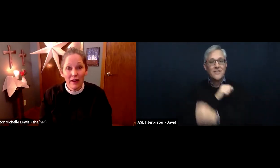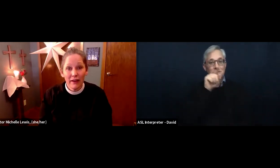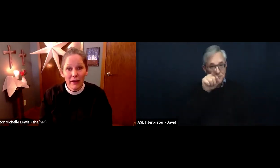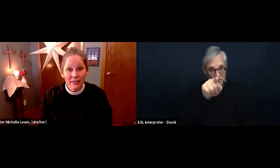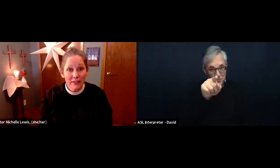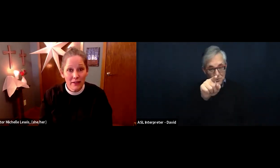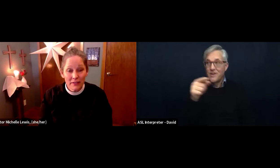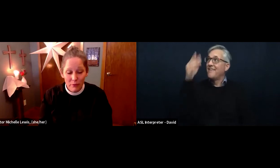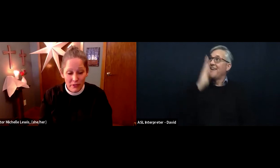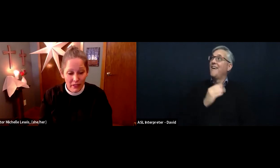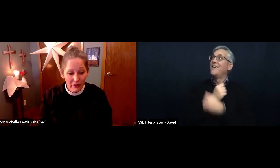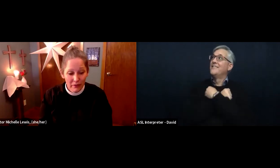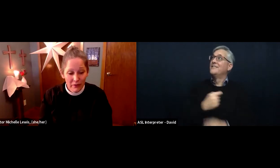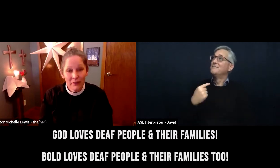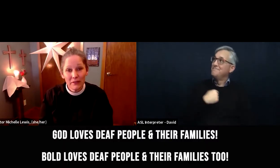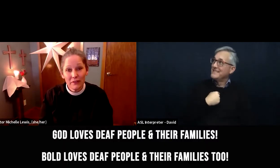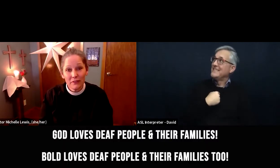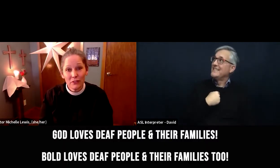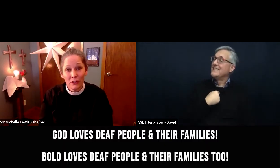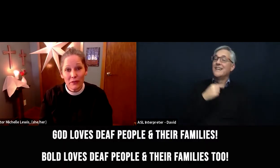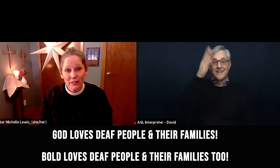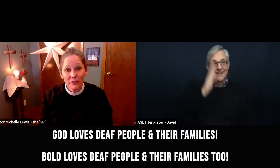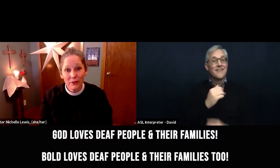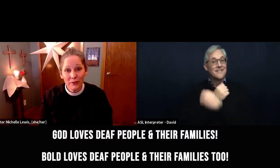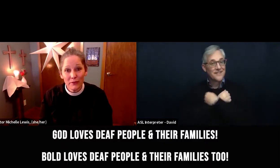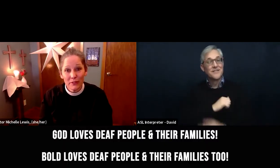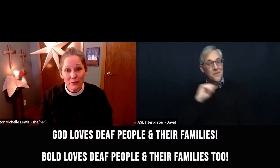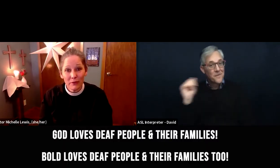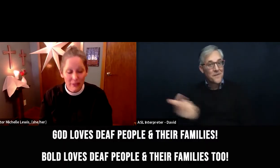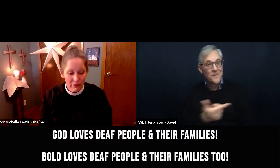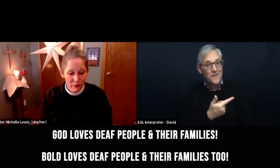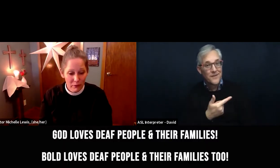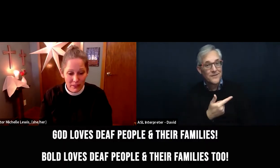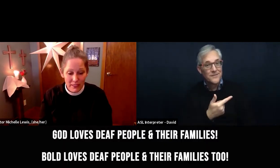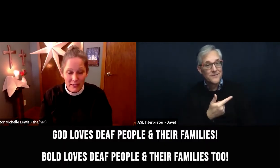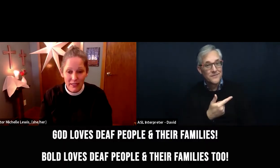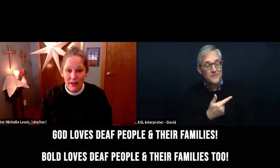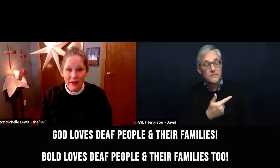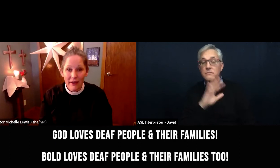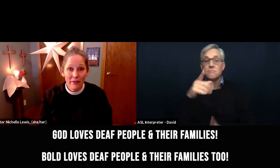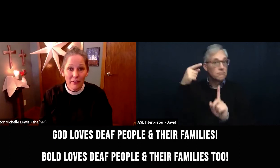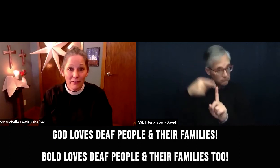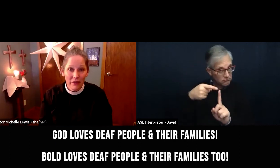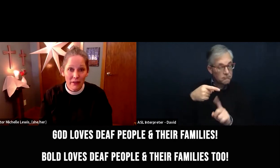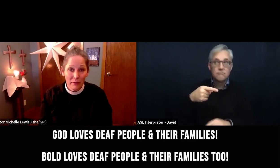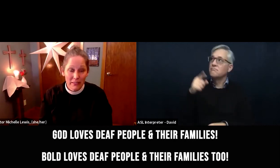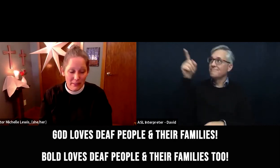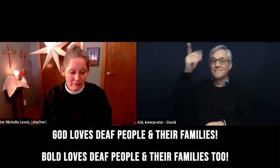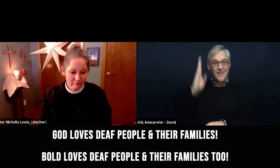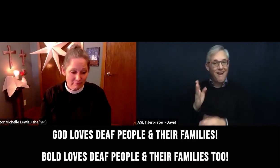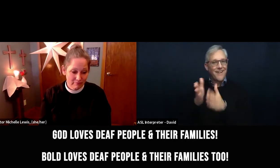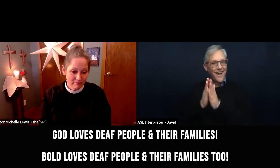And God asks us in particular to share this good news with the deaf community and their